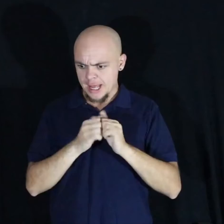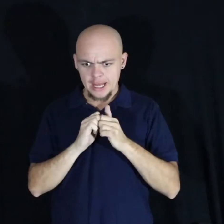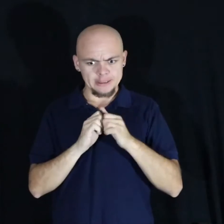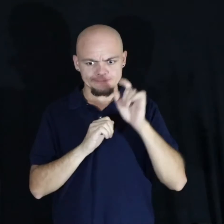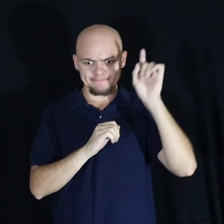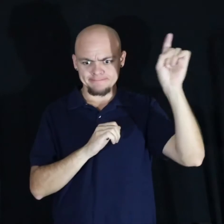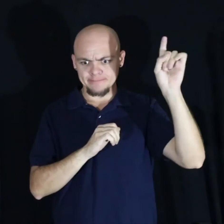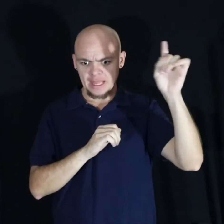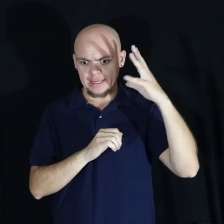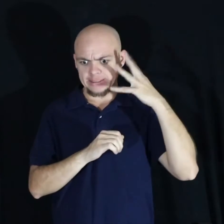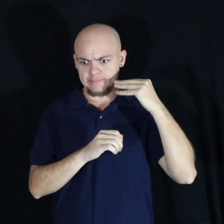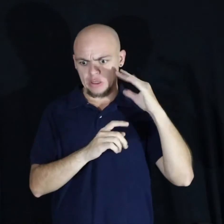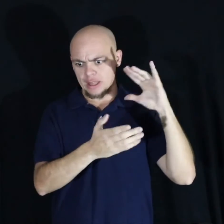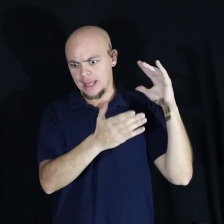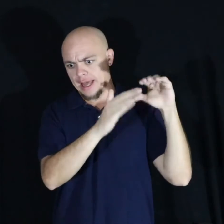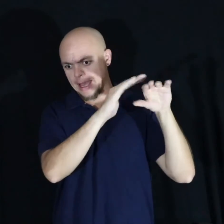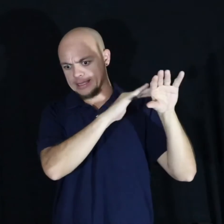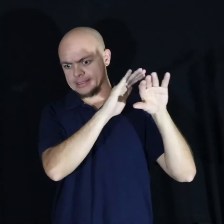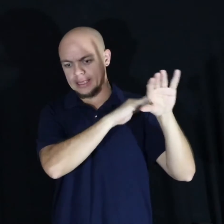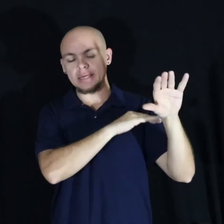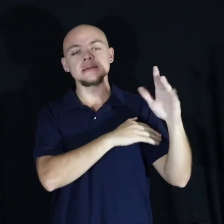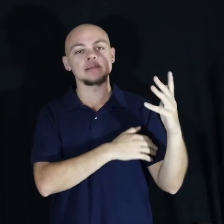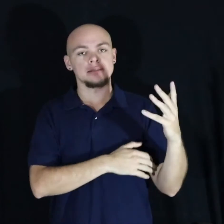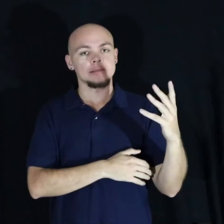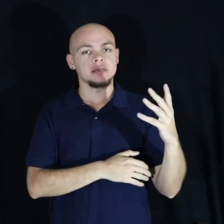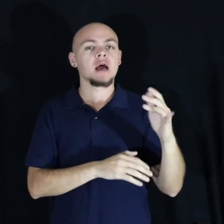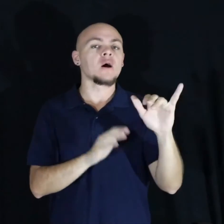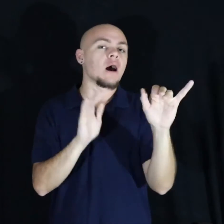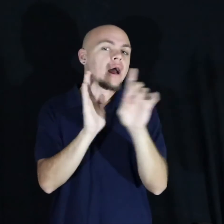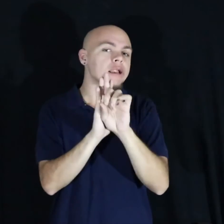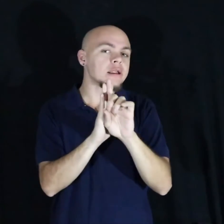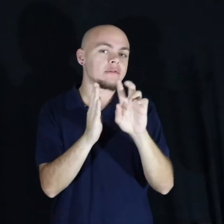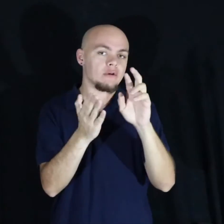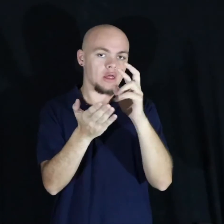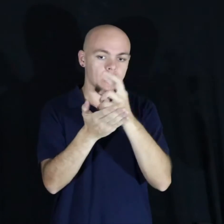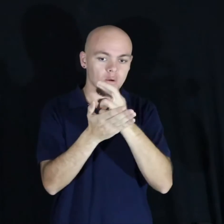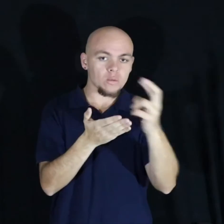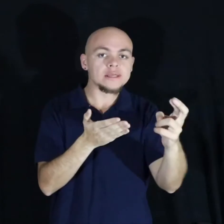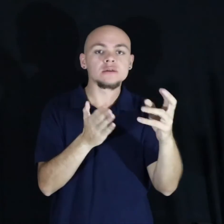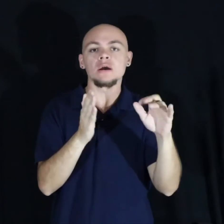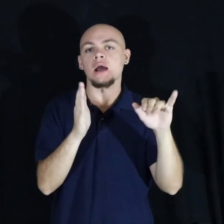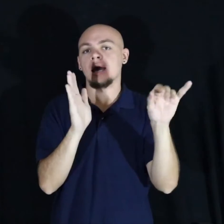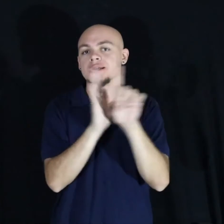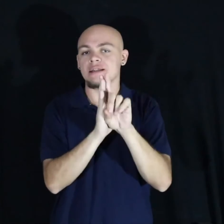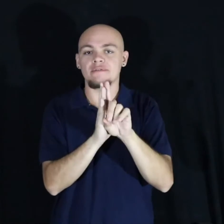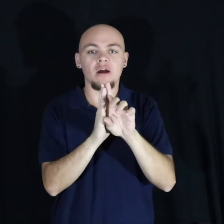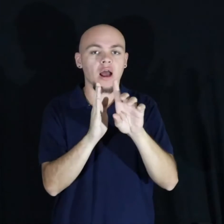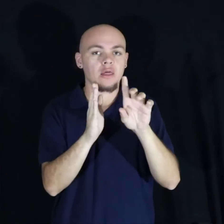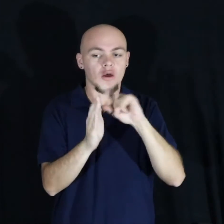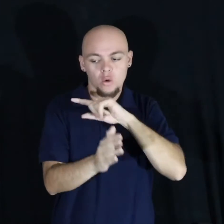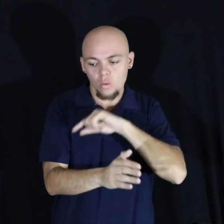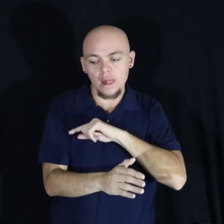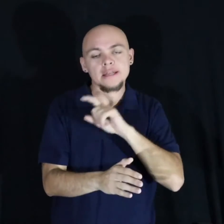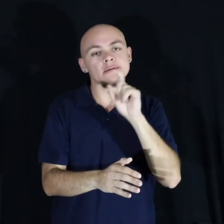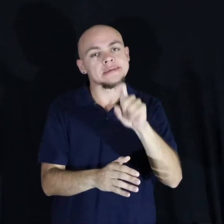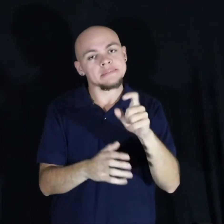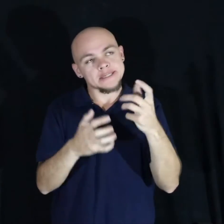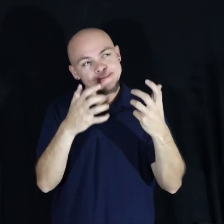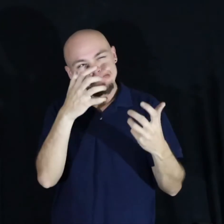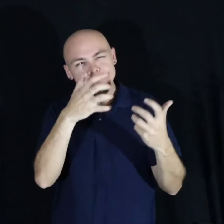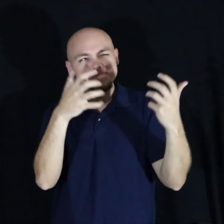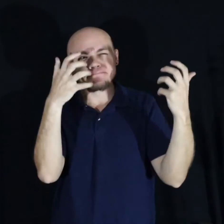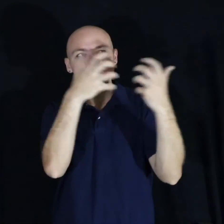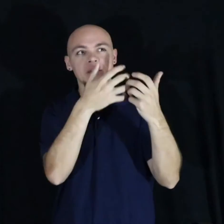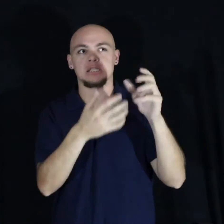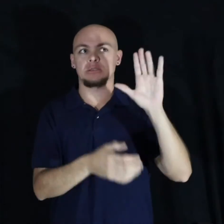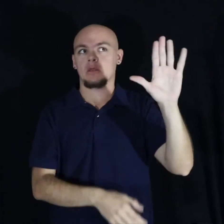this experience. Here, identifying the resources or qualities that we deem fit from ourselves in order to reach these goals